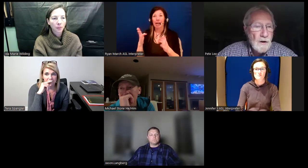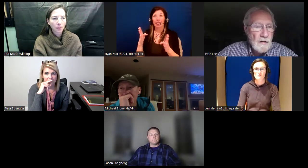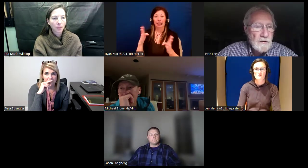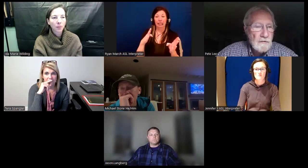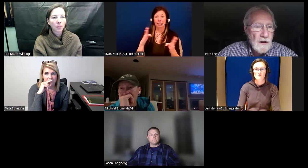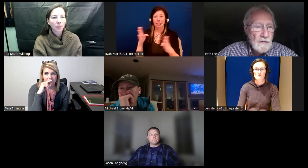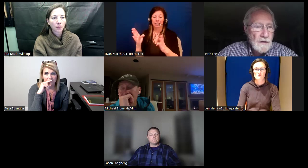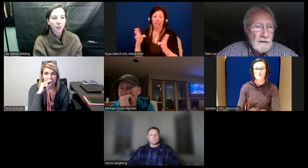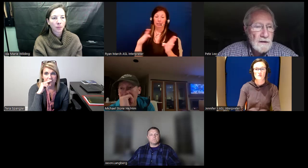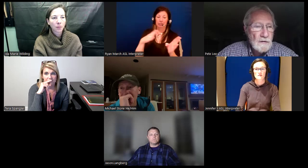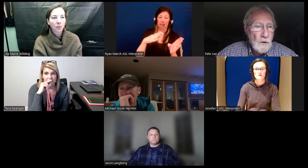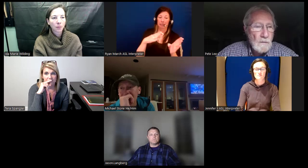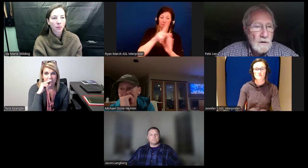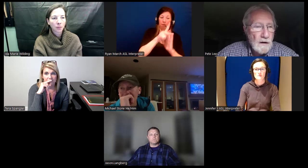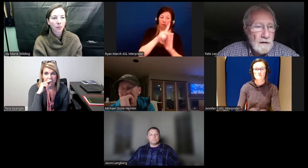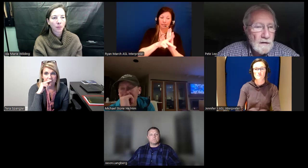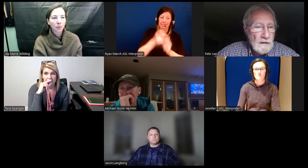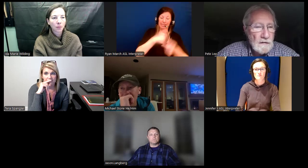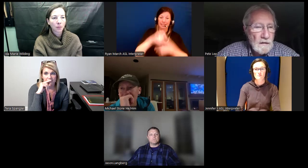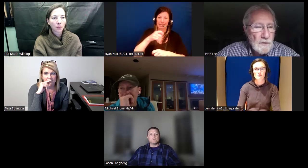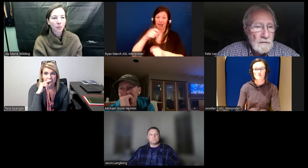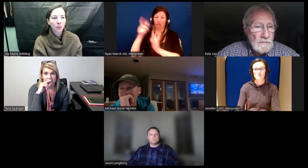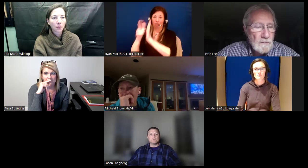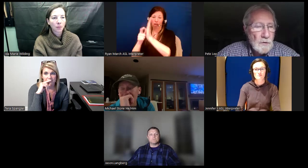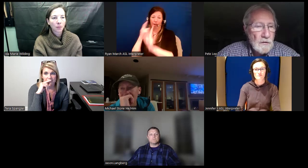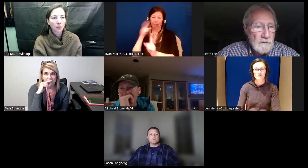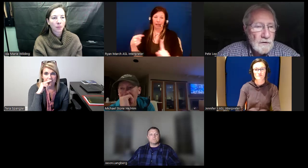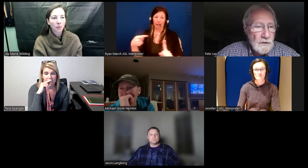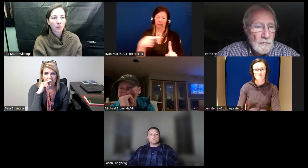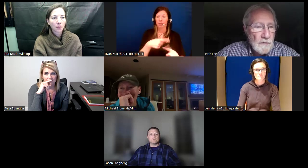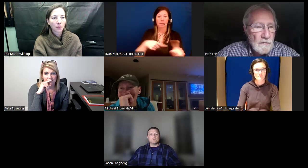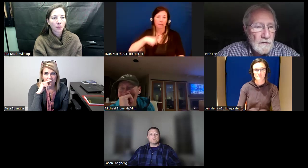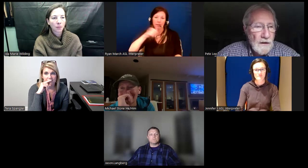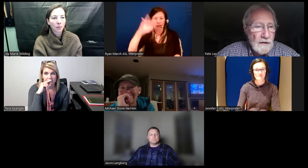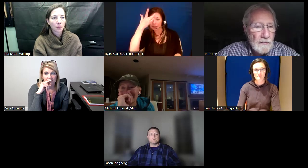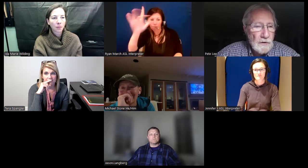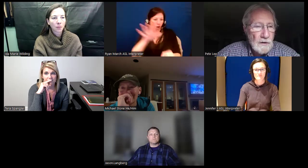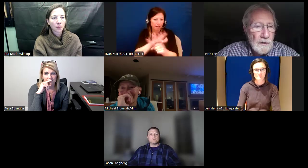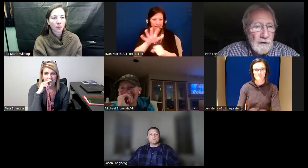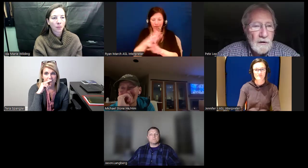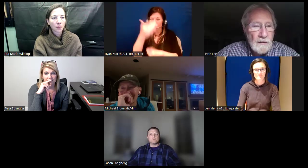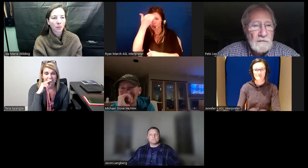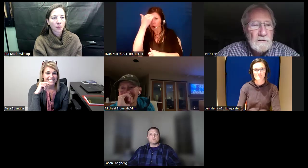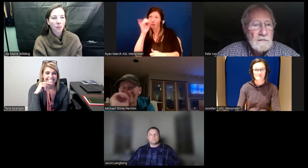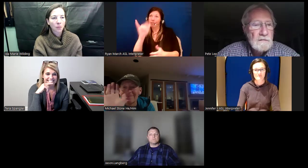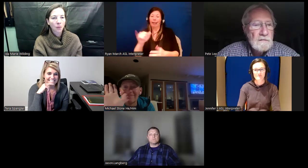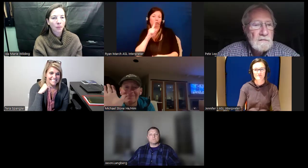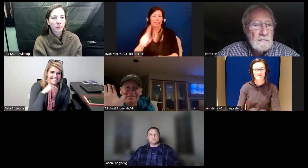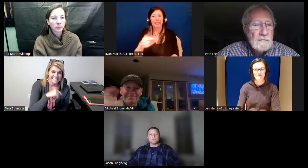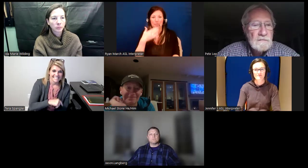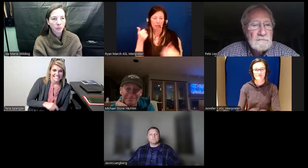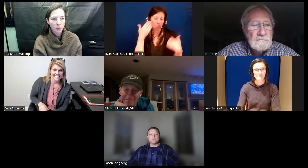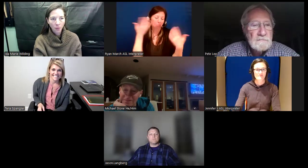in policy rather than in law, but I'm not smart enough to know that is really better.